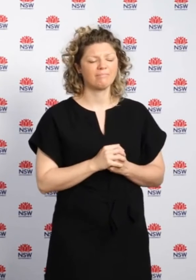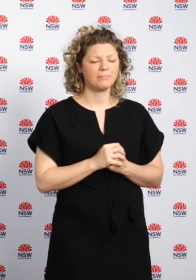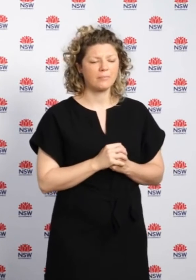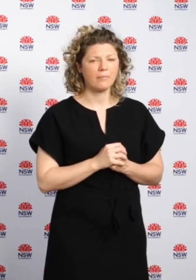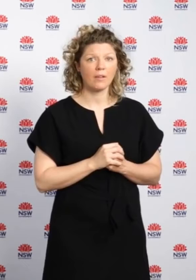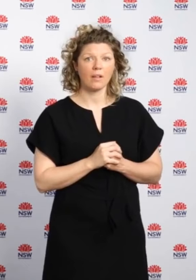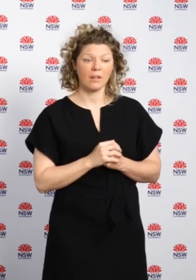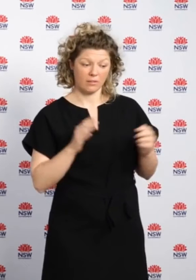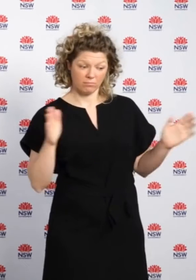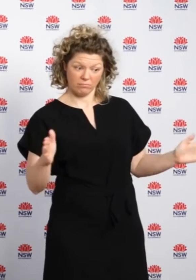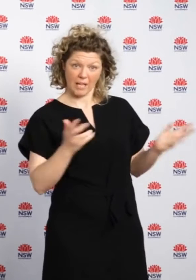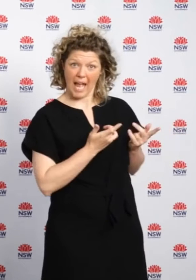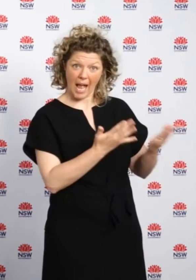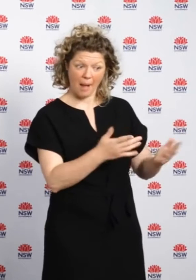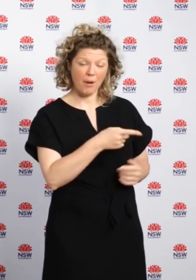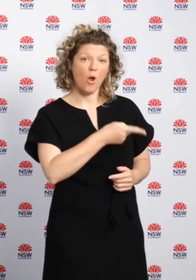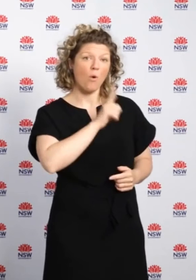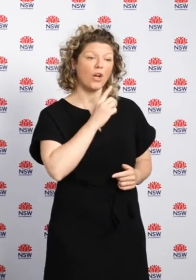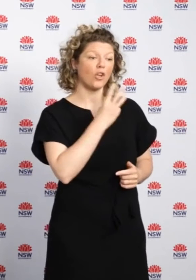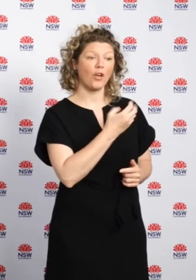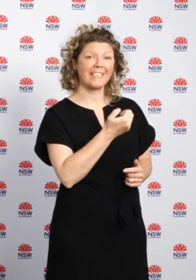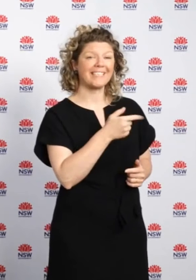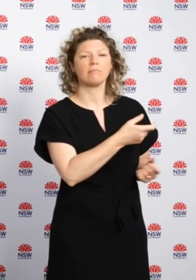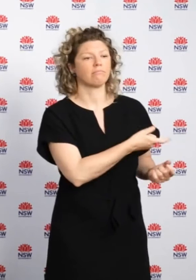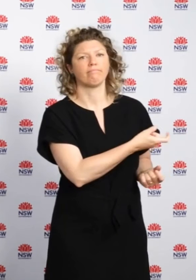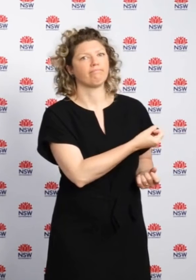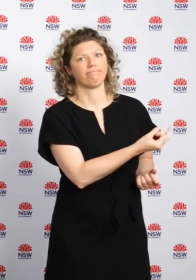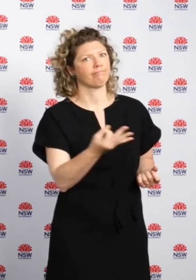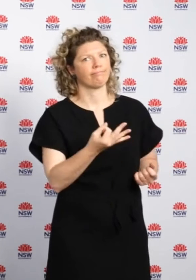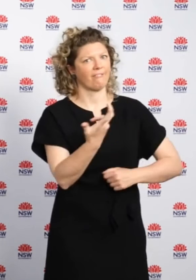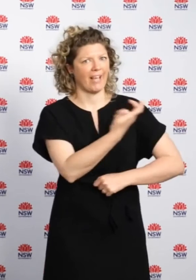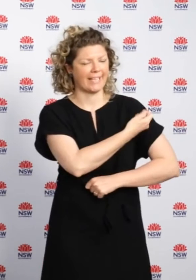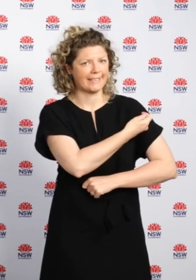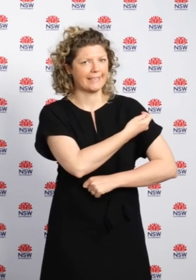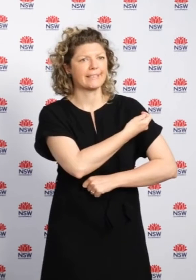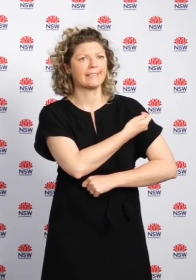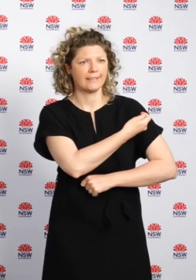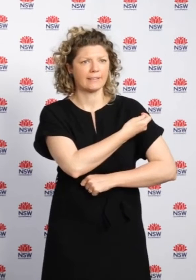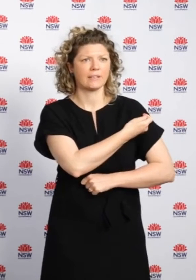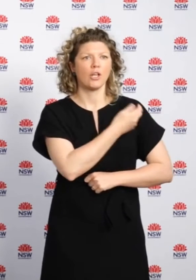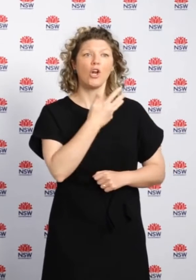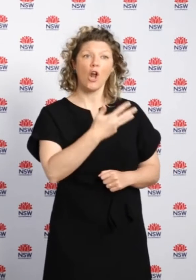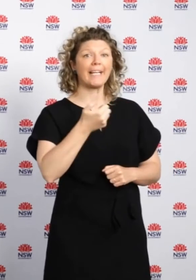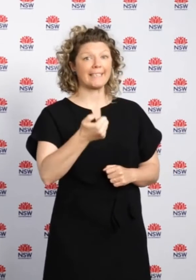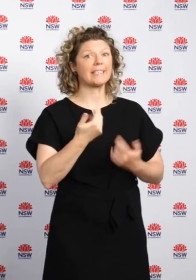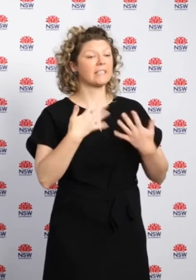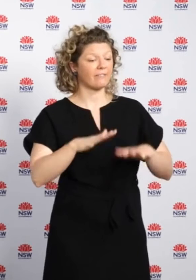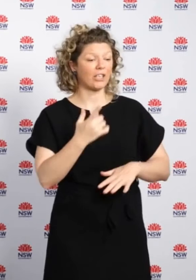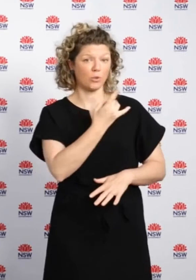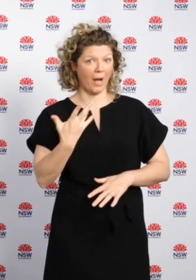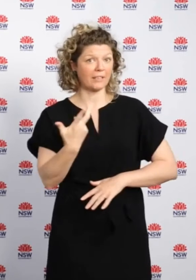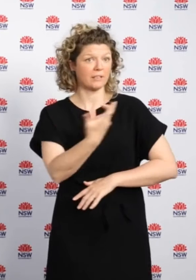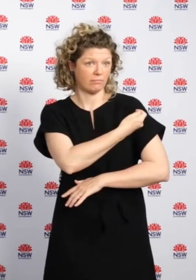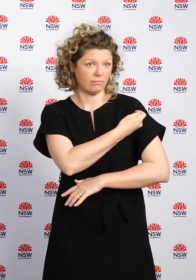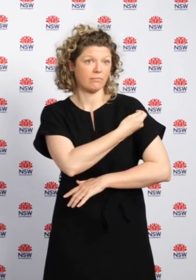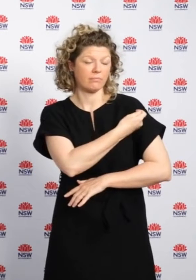136 are not vaccinated, 39 people have received one dose of COVID vaccine, and 15 people have received 2 doses of